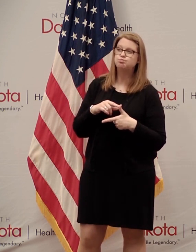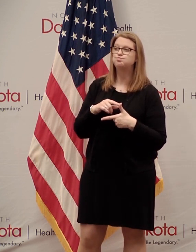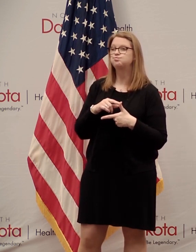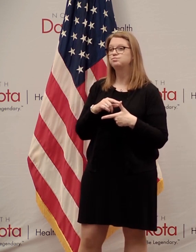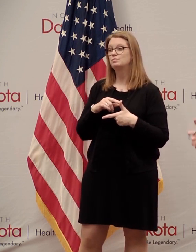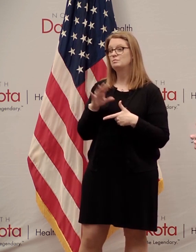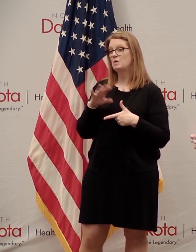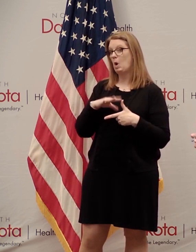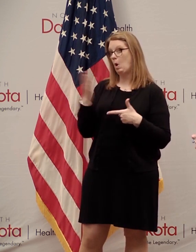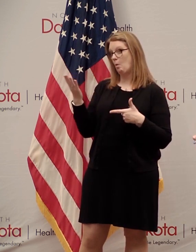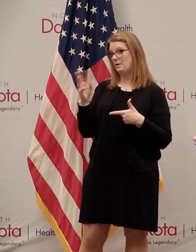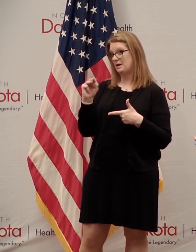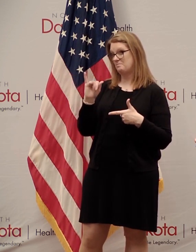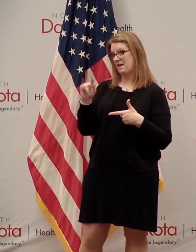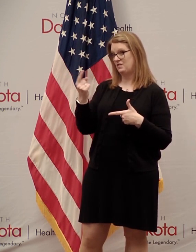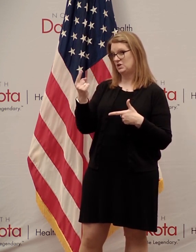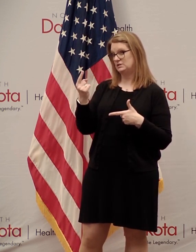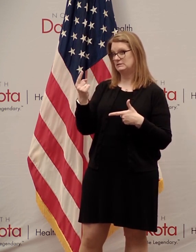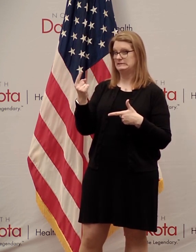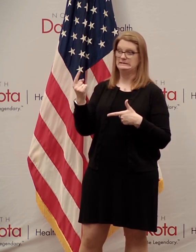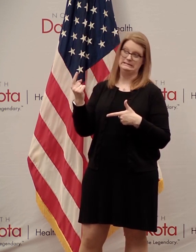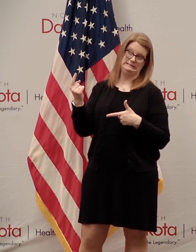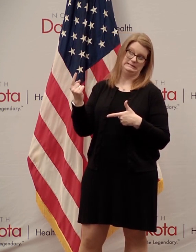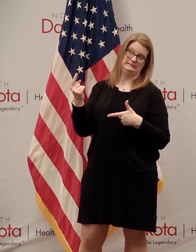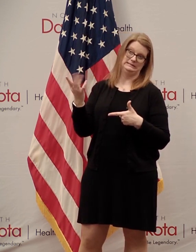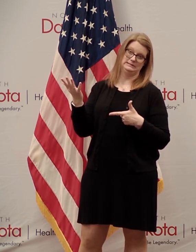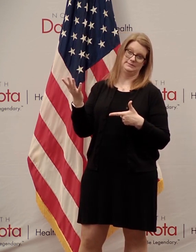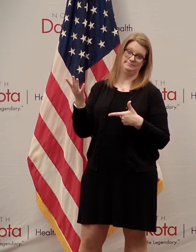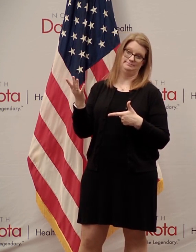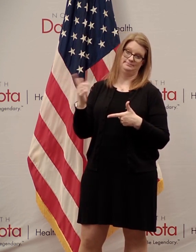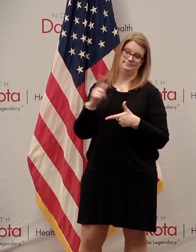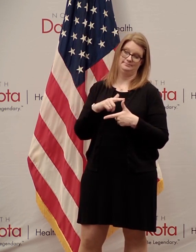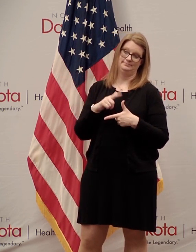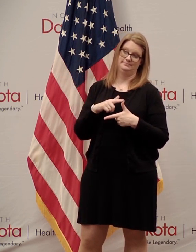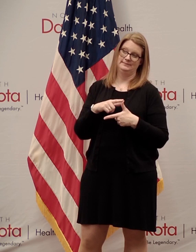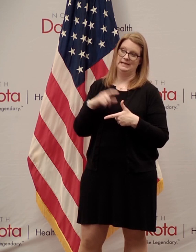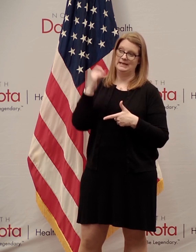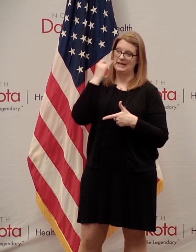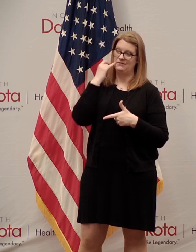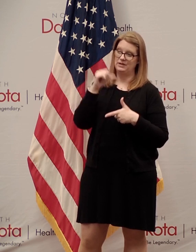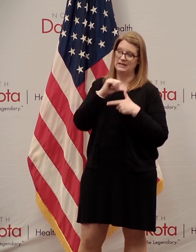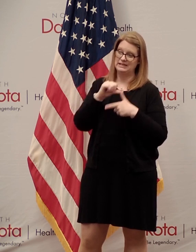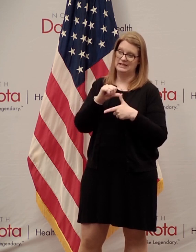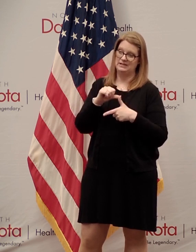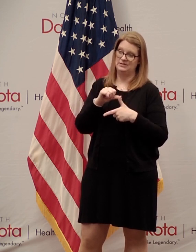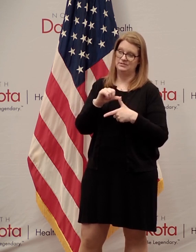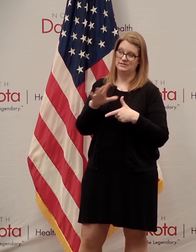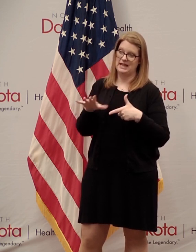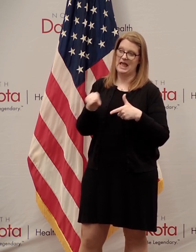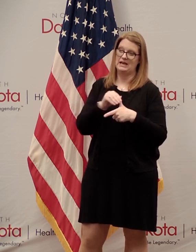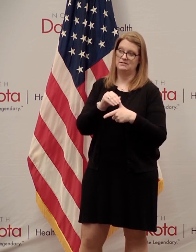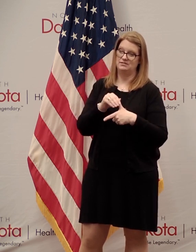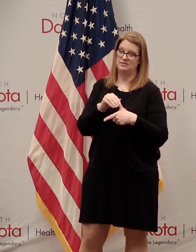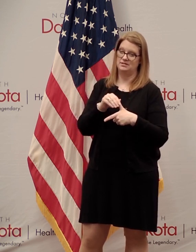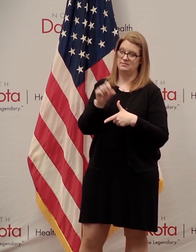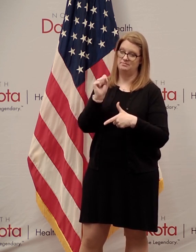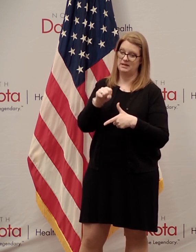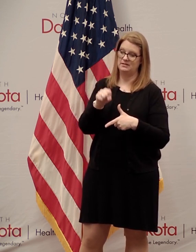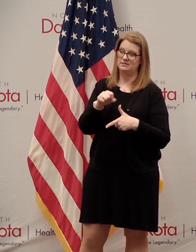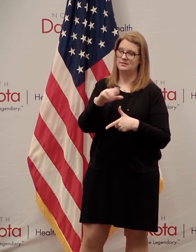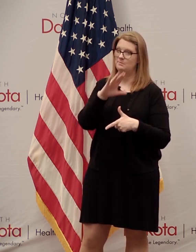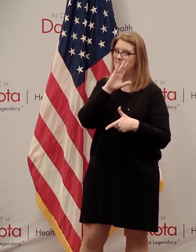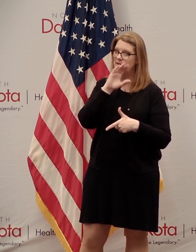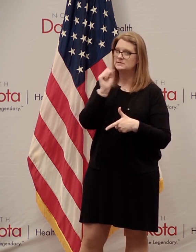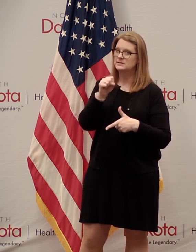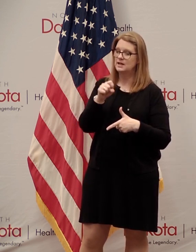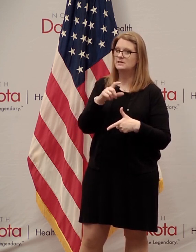whether or not we're going to be able to reopen, and it depends on whether we can continue building those capabilities. But, you know, do we have enough beds? Yes.